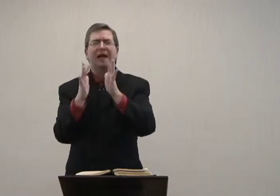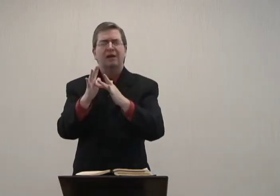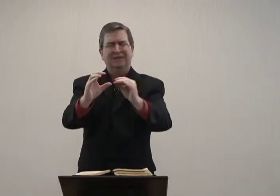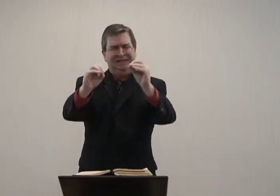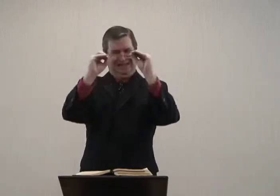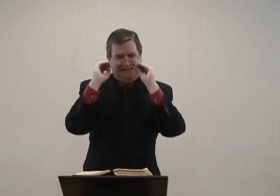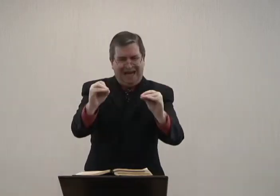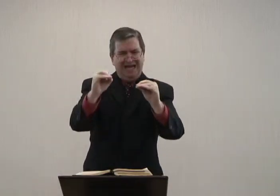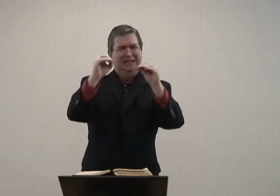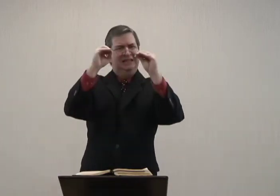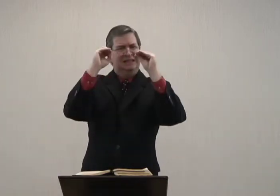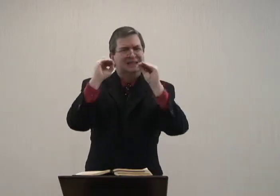Stop the filth in their life.